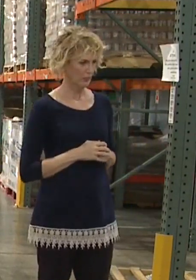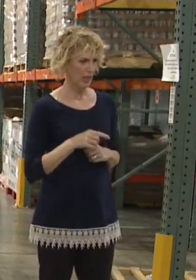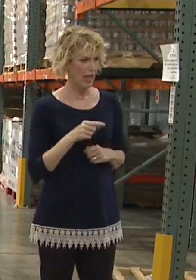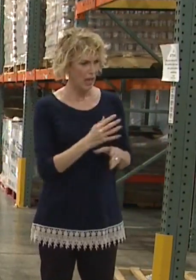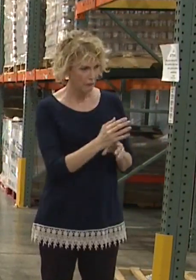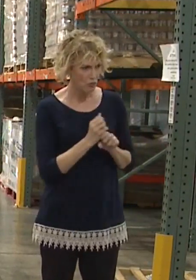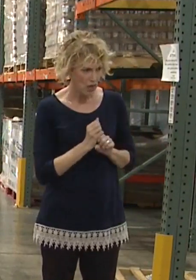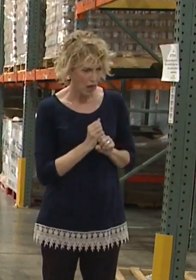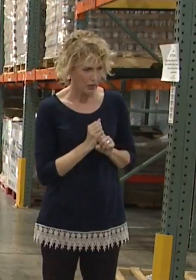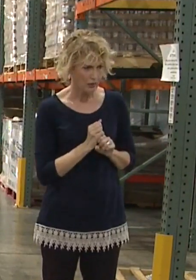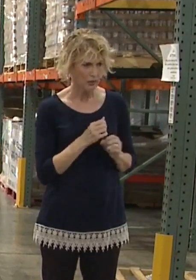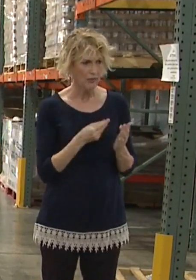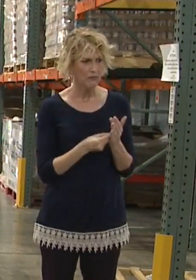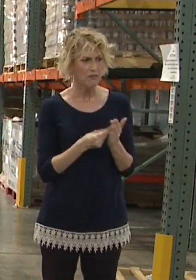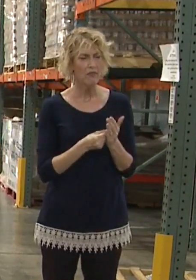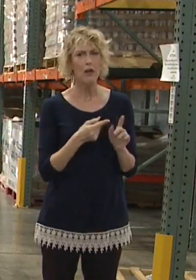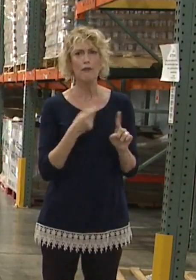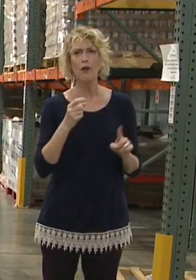from the CARES Act?